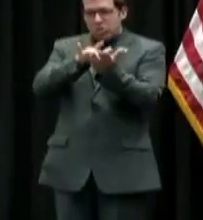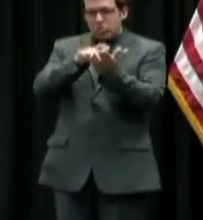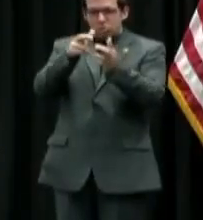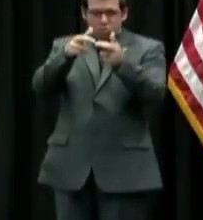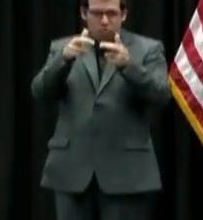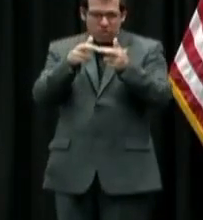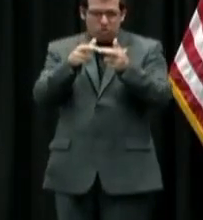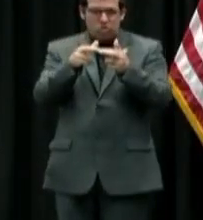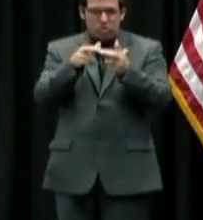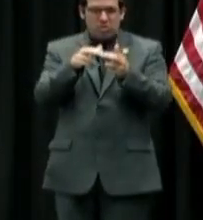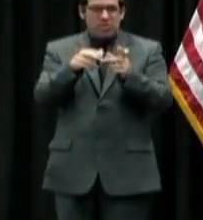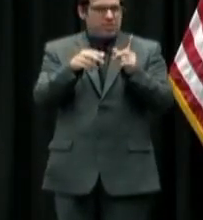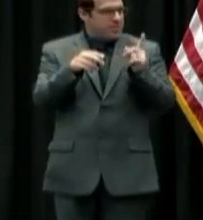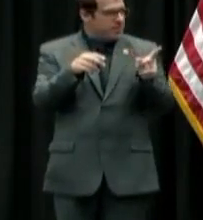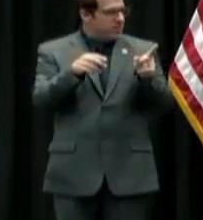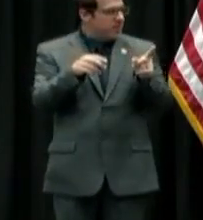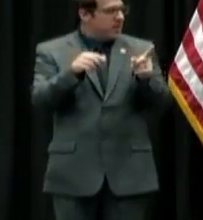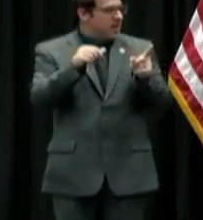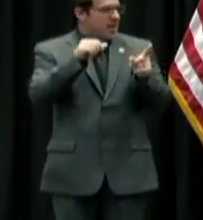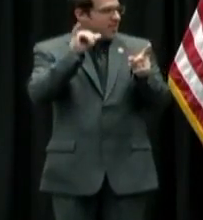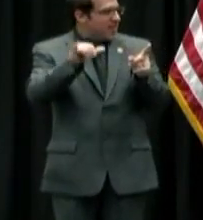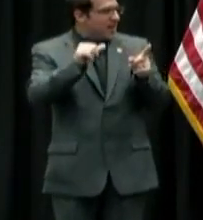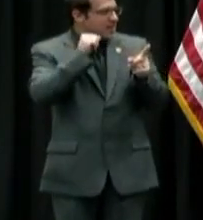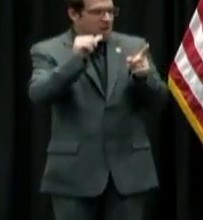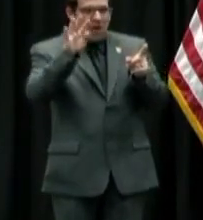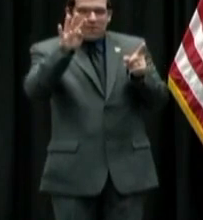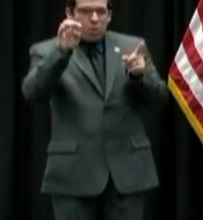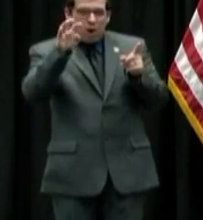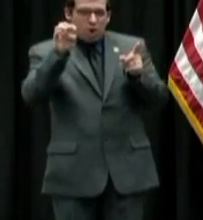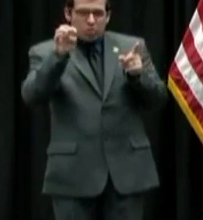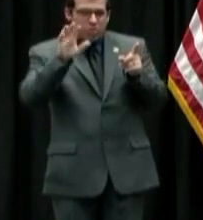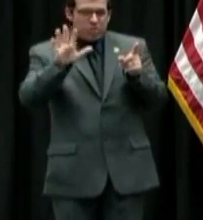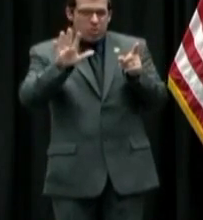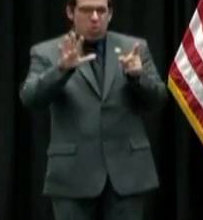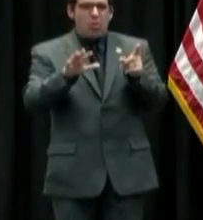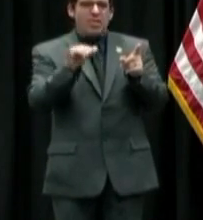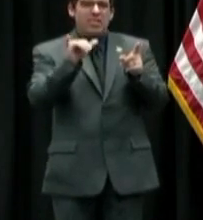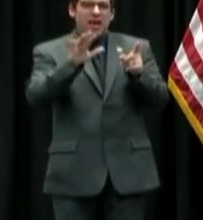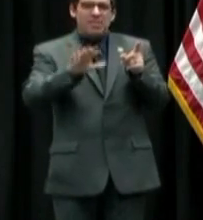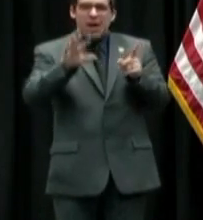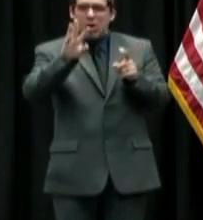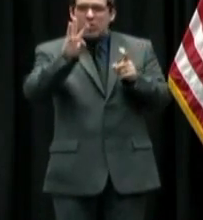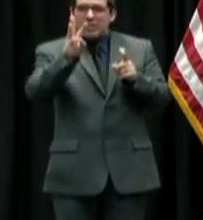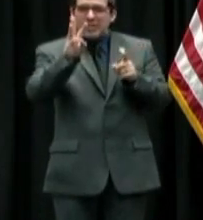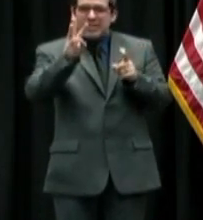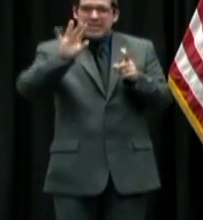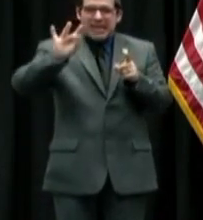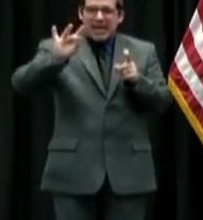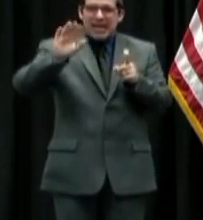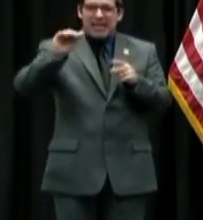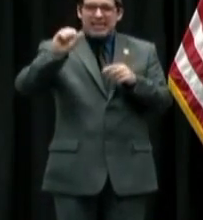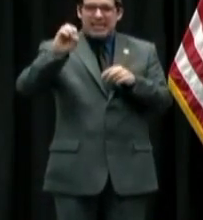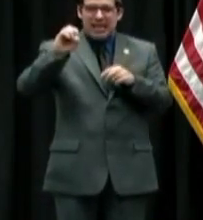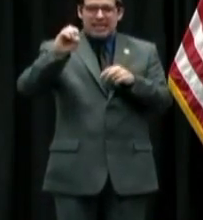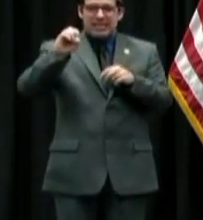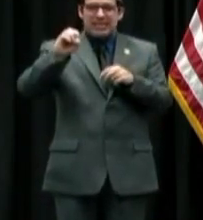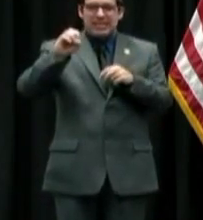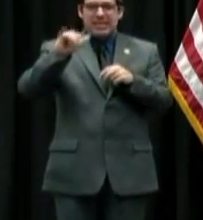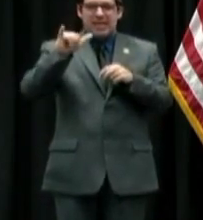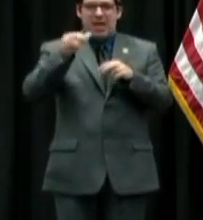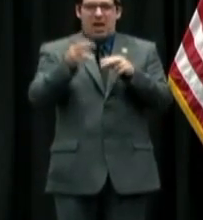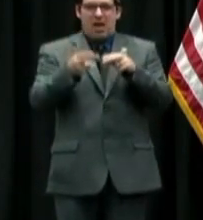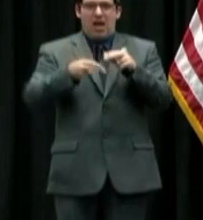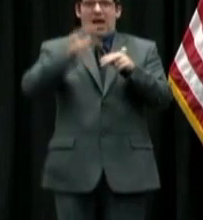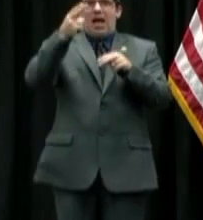this in perspective, this is not 400 up here. This is about 68 cases at the high water